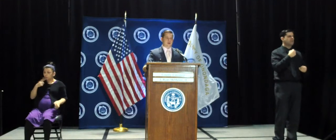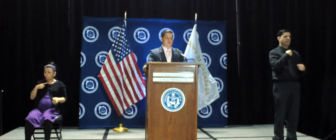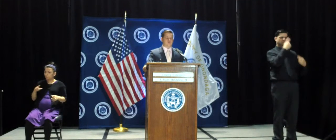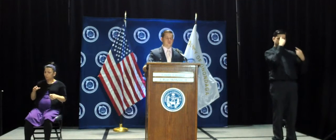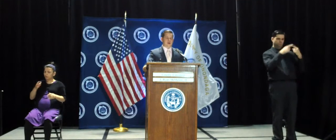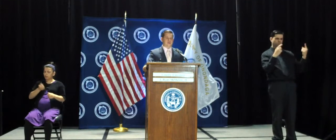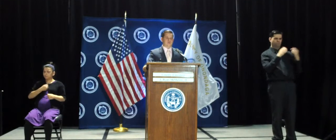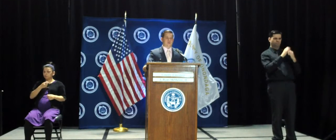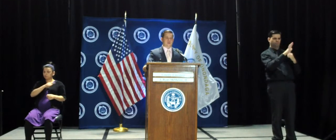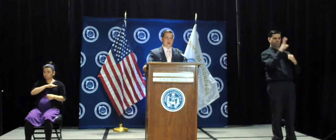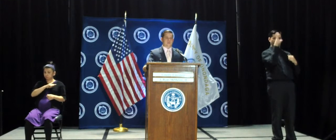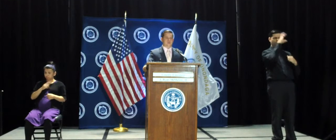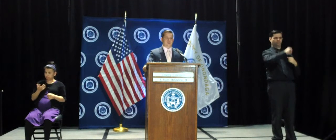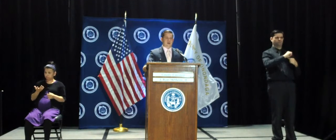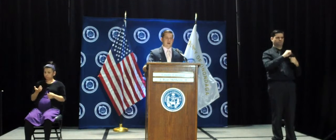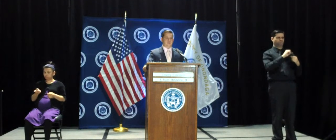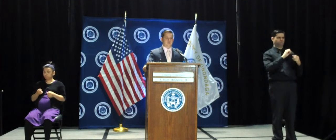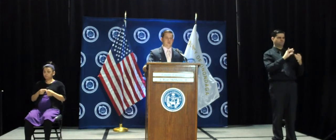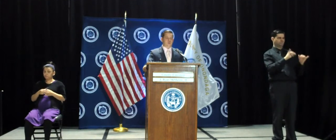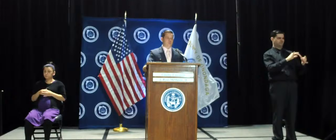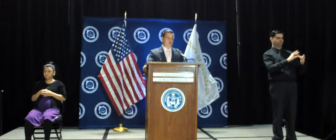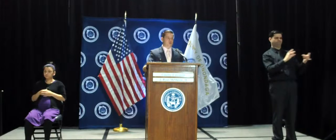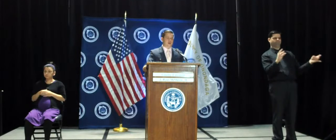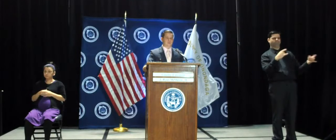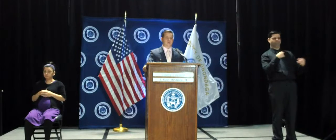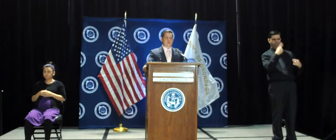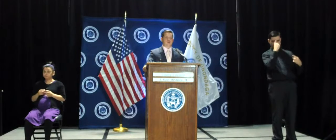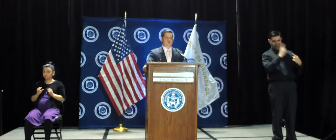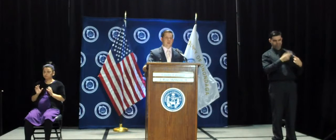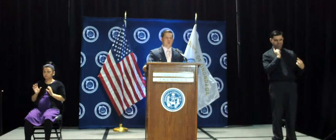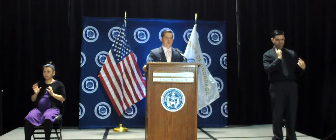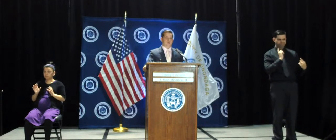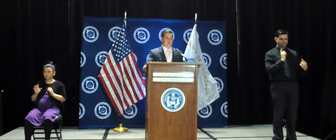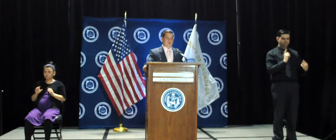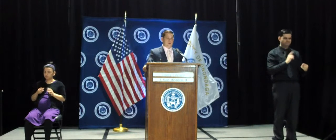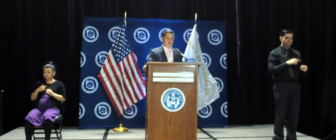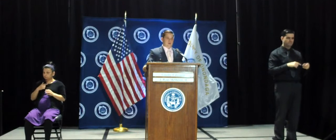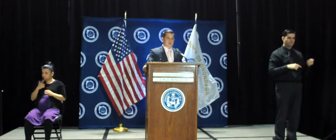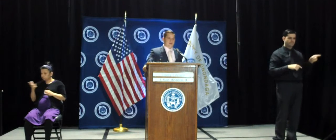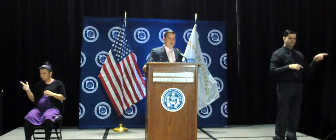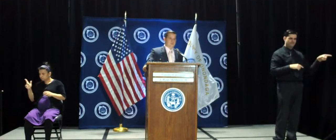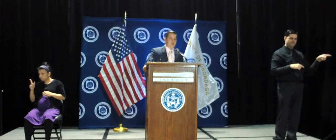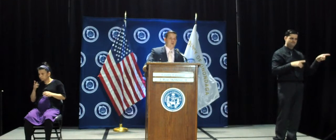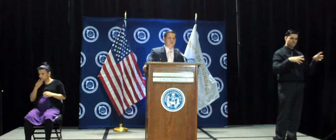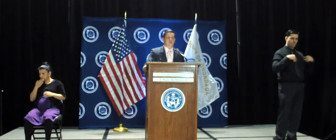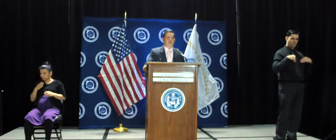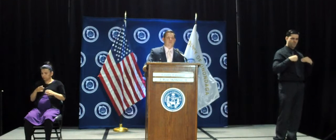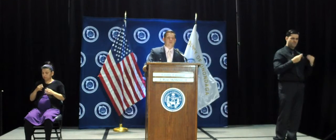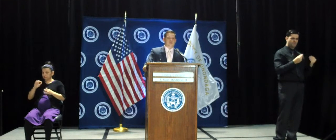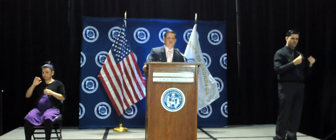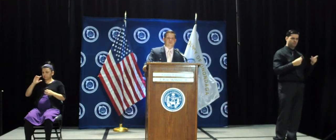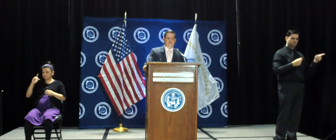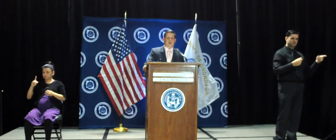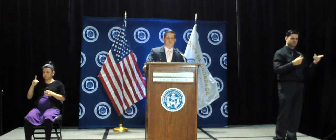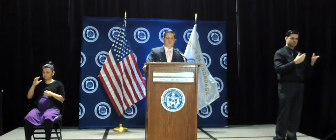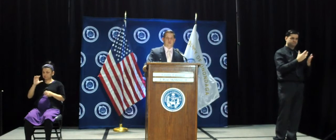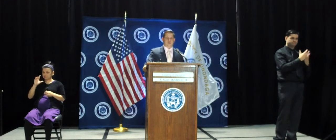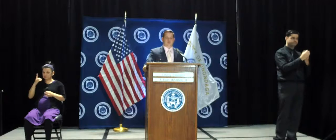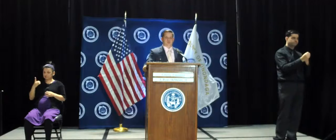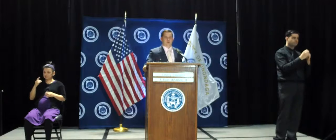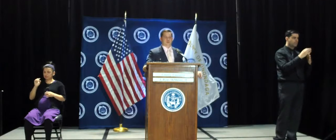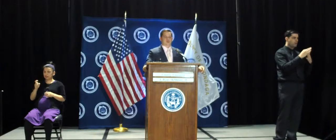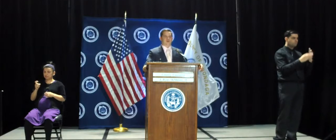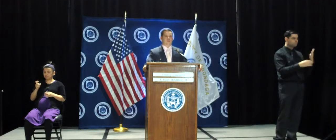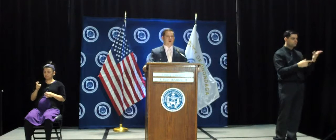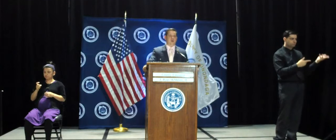They exercised every legal option they had because we pushed them to that point. They didn't get to bankruptcy court because our